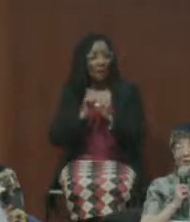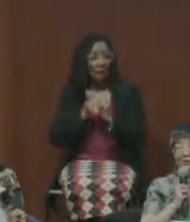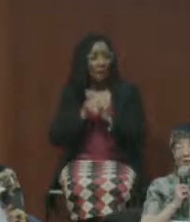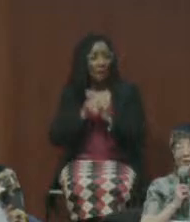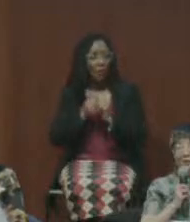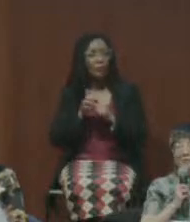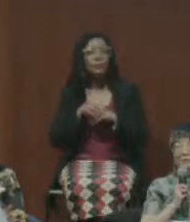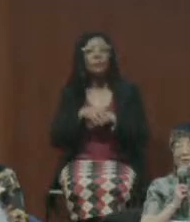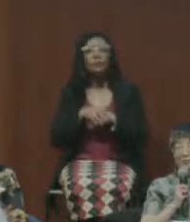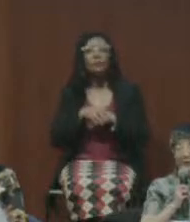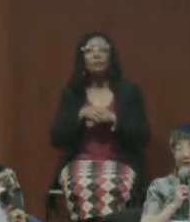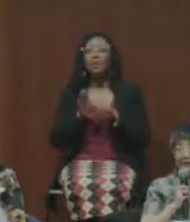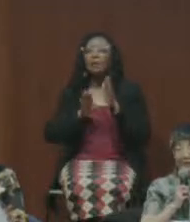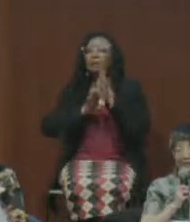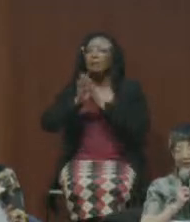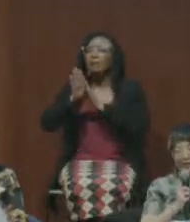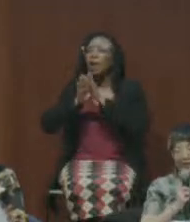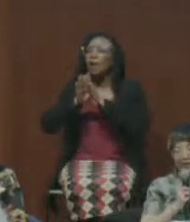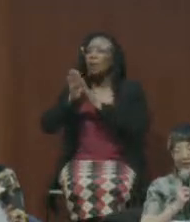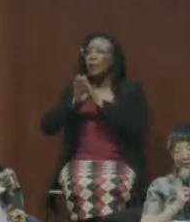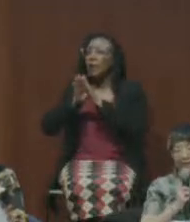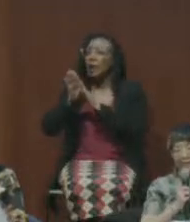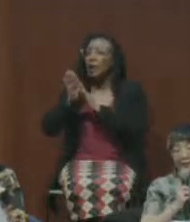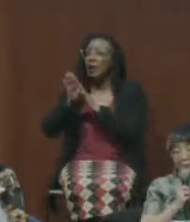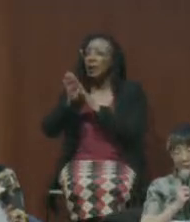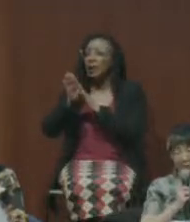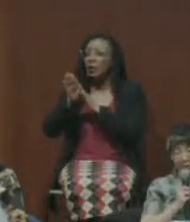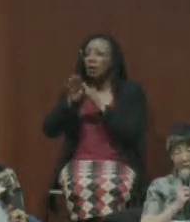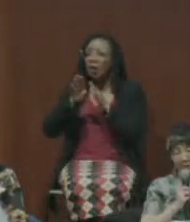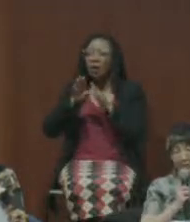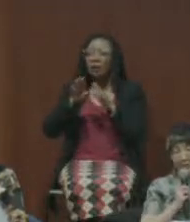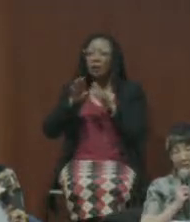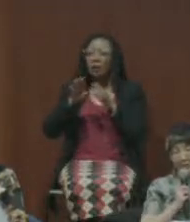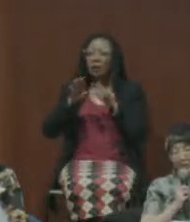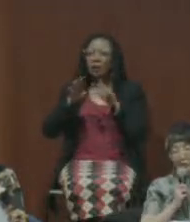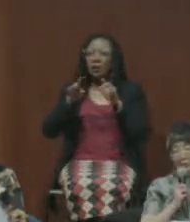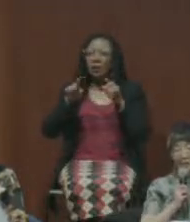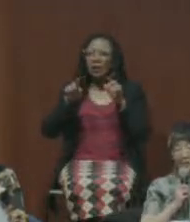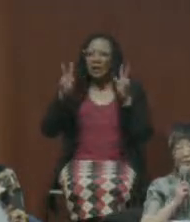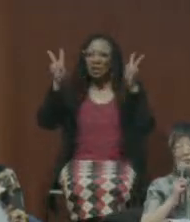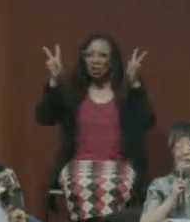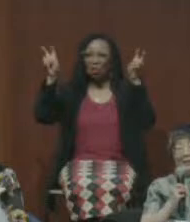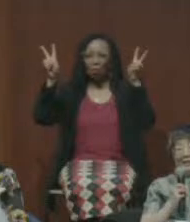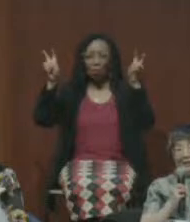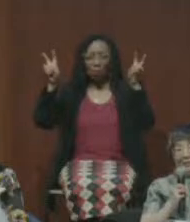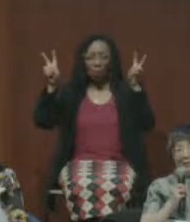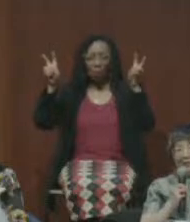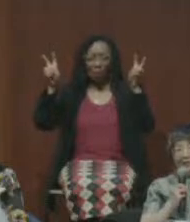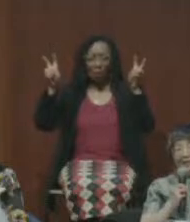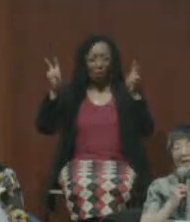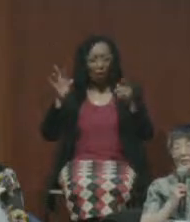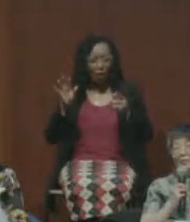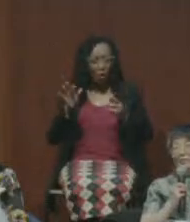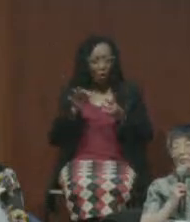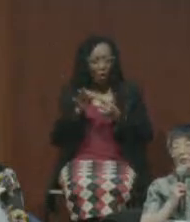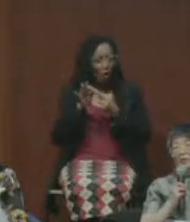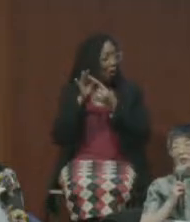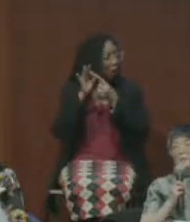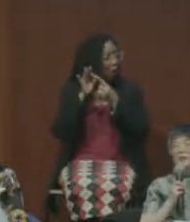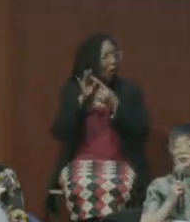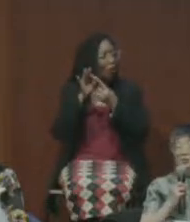by developing a framework that I call a crip of color critique, which is a kind